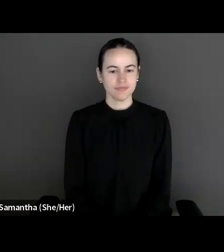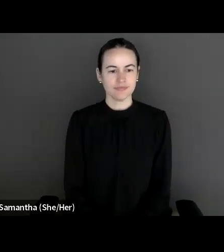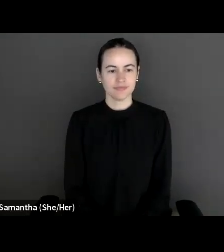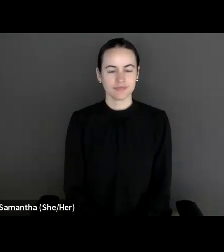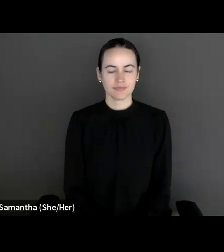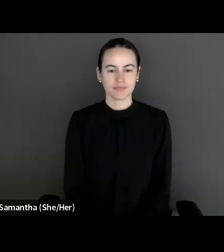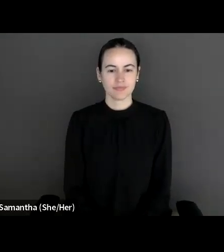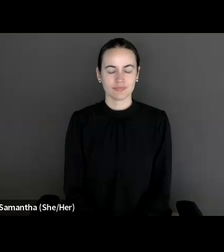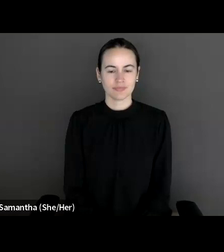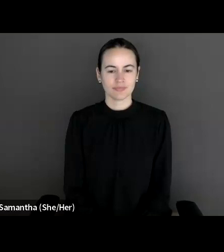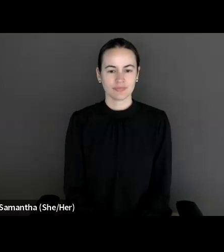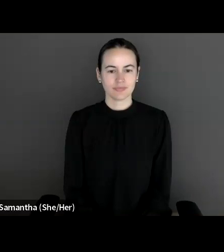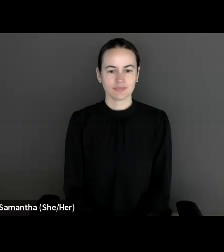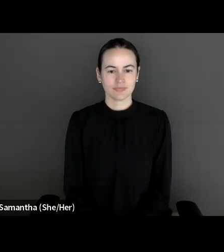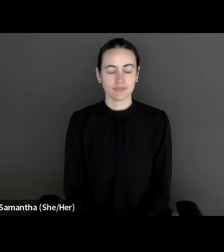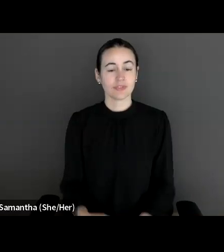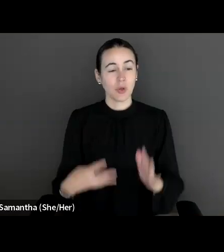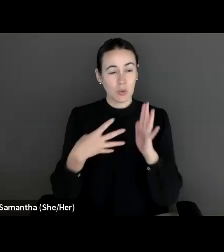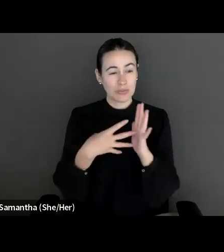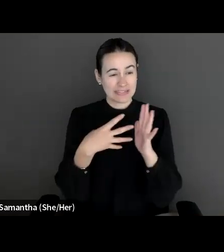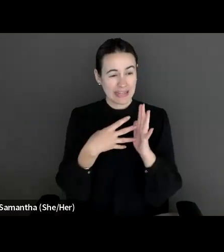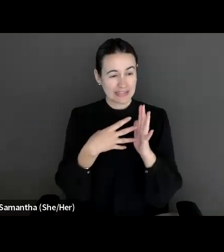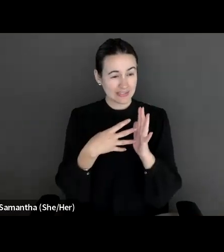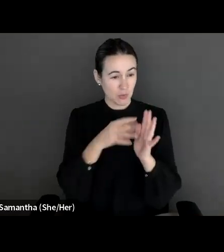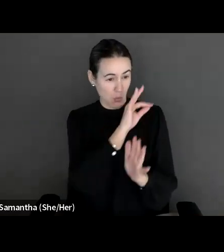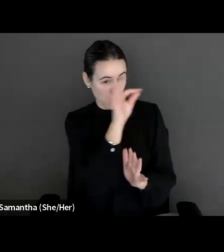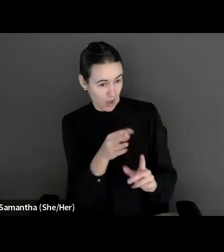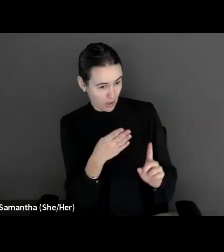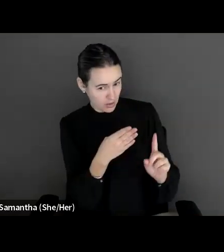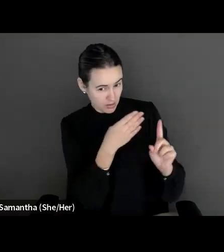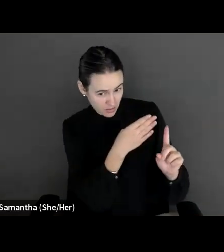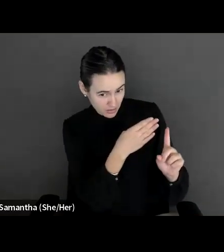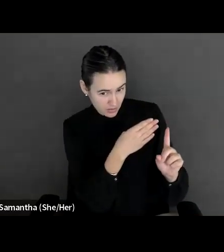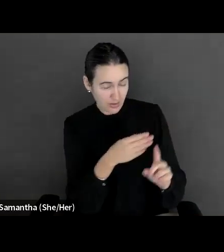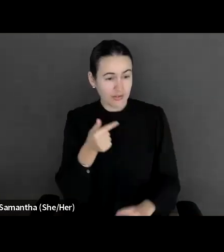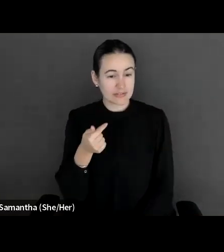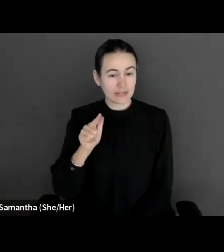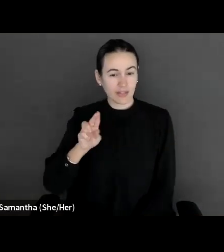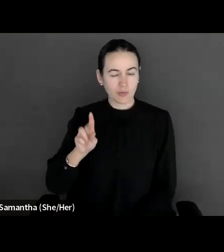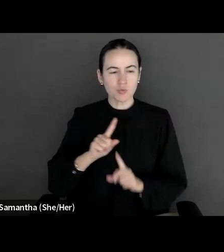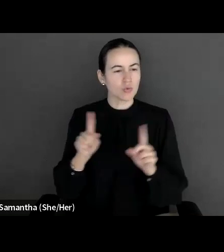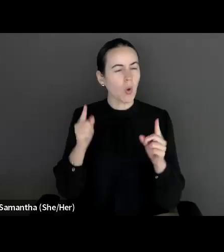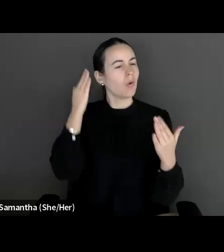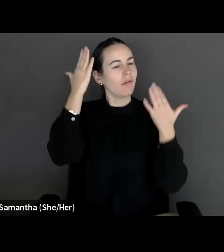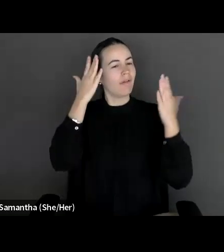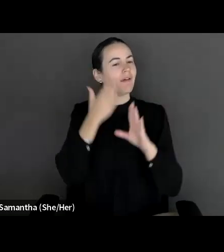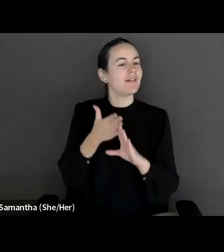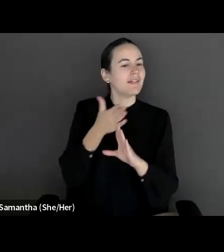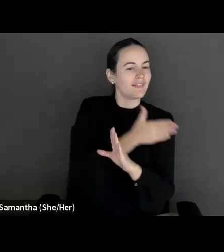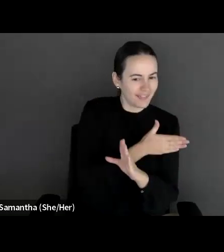the test purpose and the score use was not considered when the scale was developed, which meant that